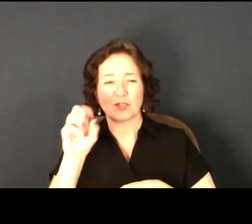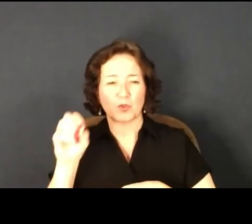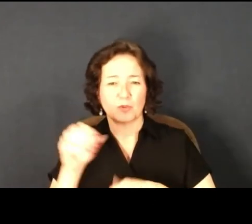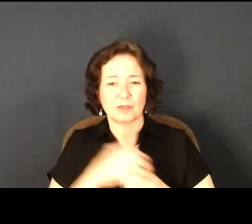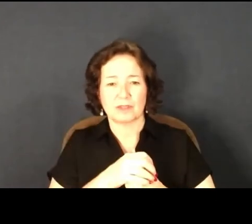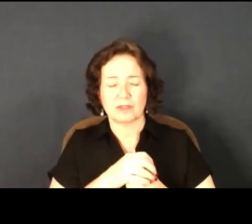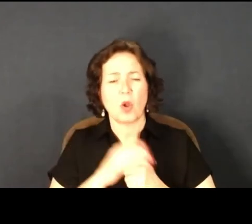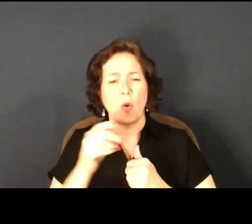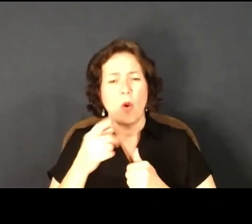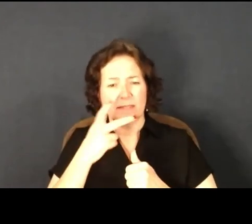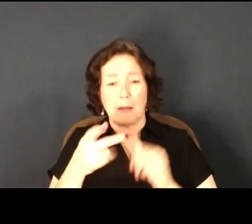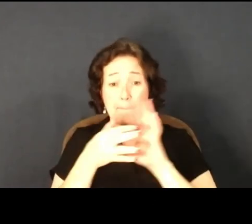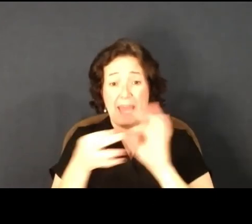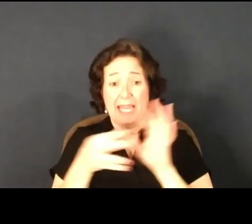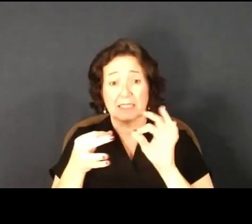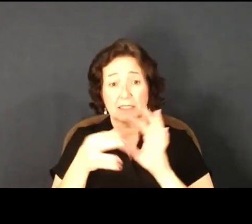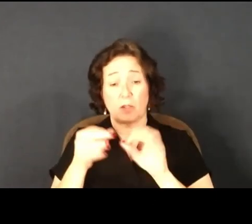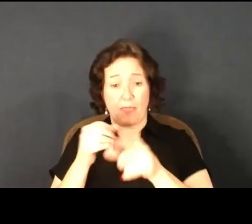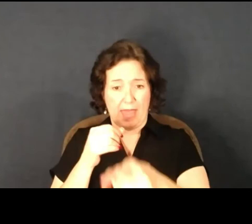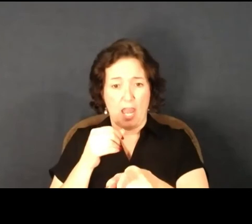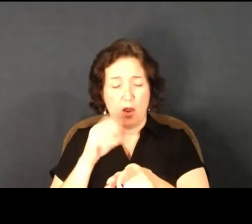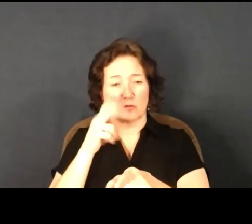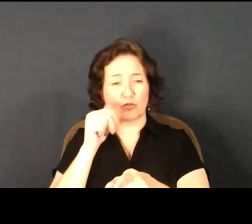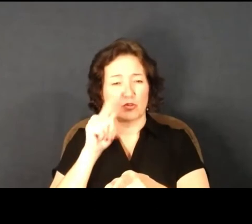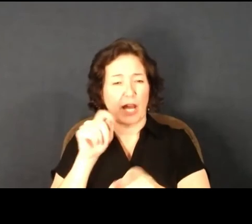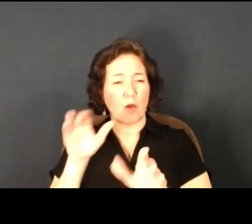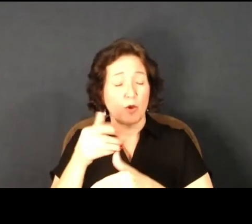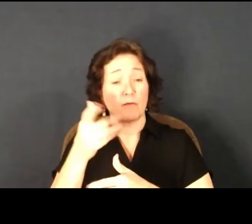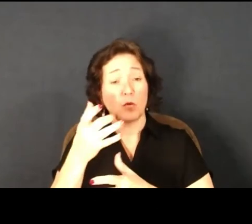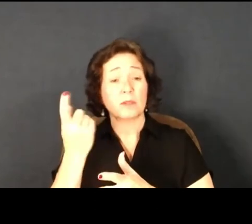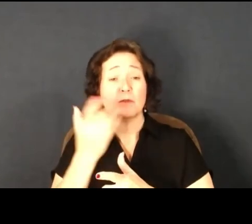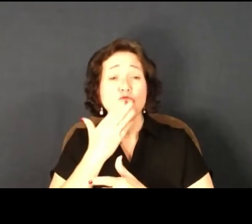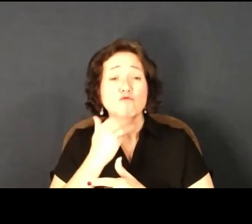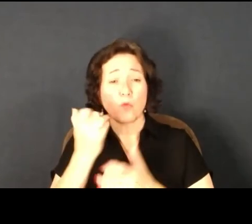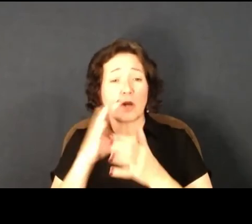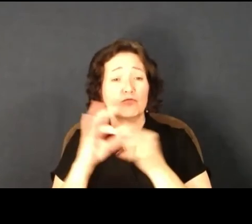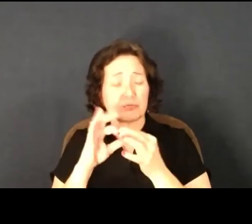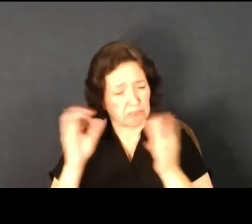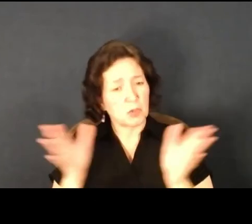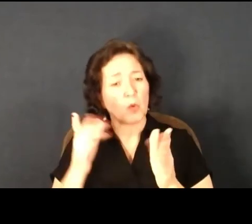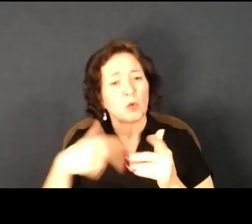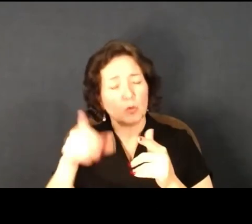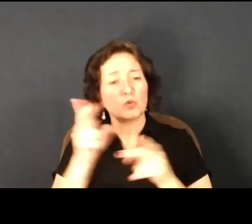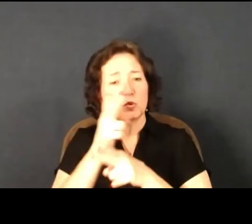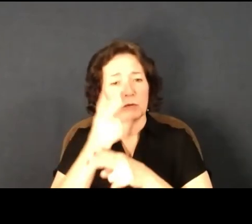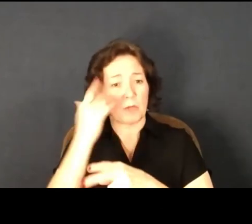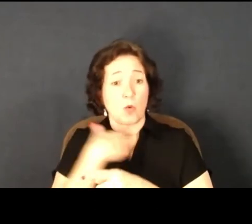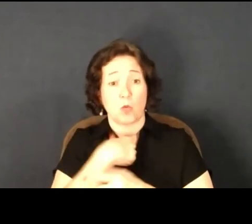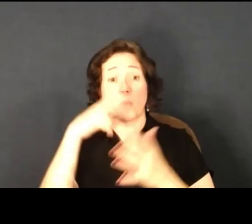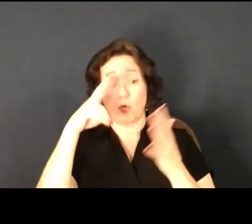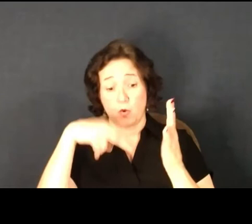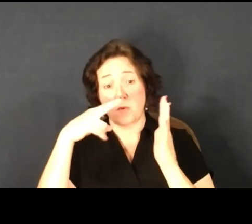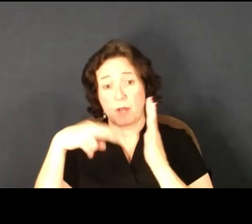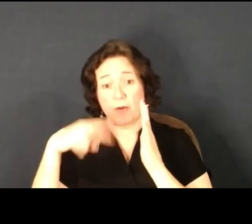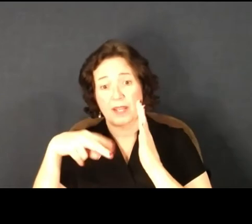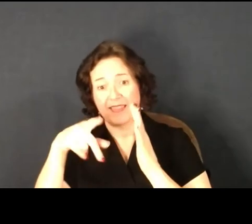are coming in on the chat room. And if you have something sweet to say to us, I encourage you to use it because we're reading those